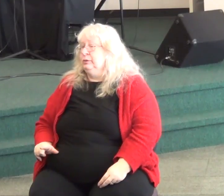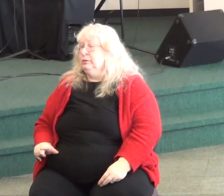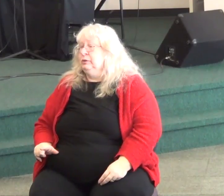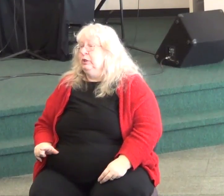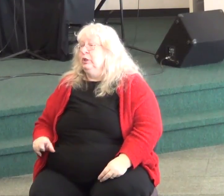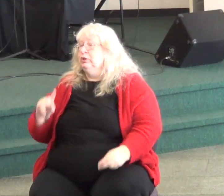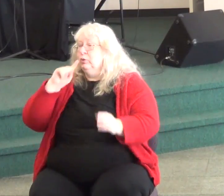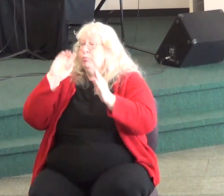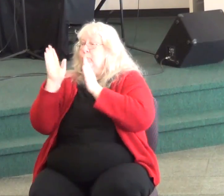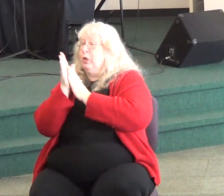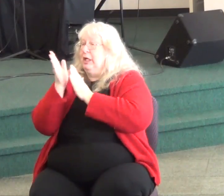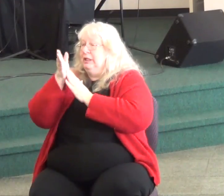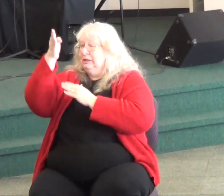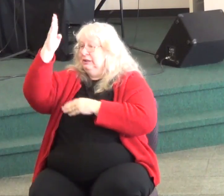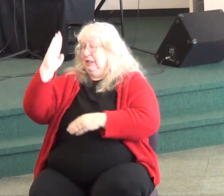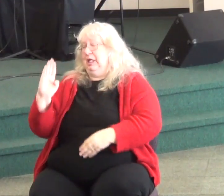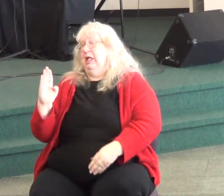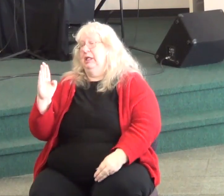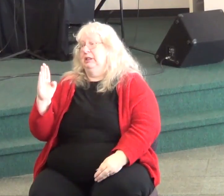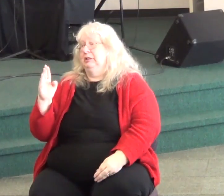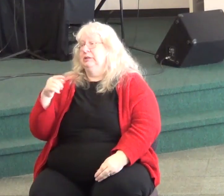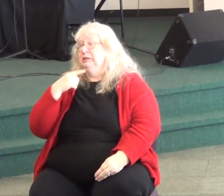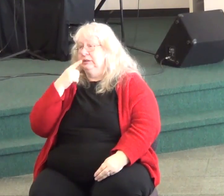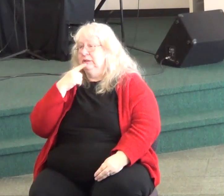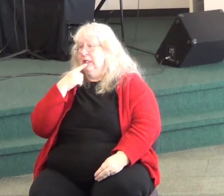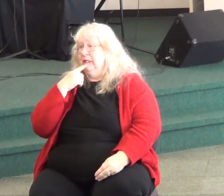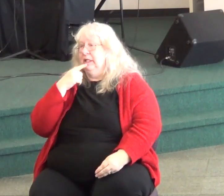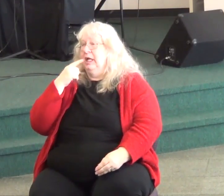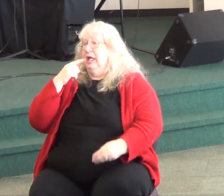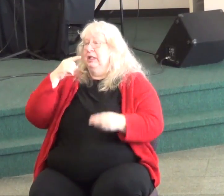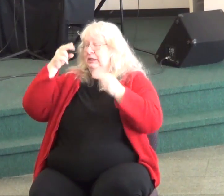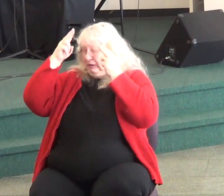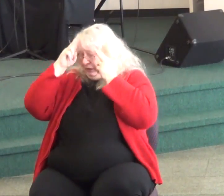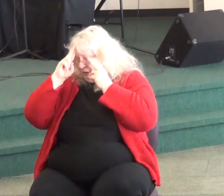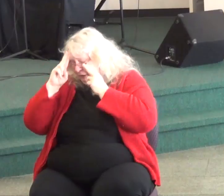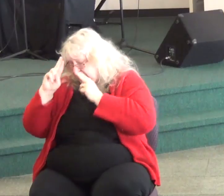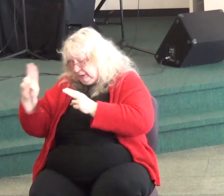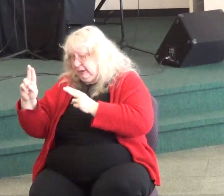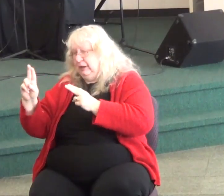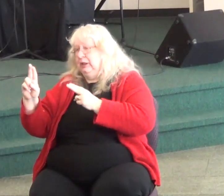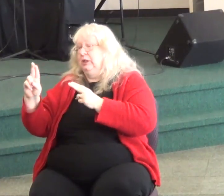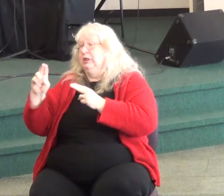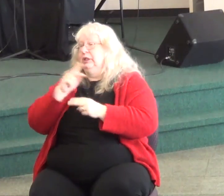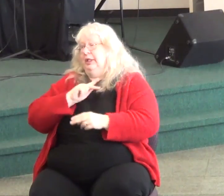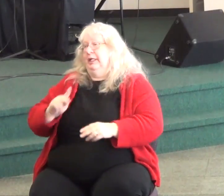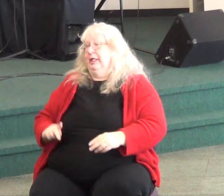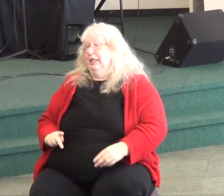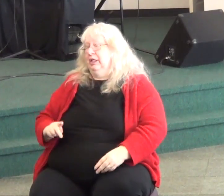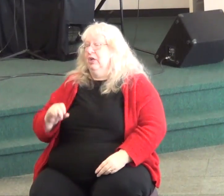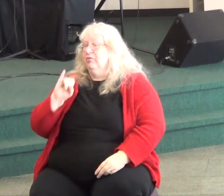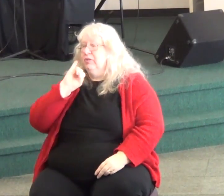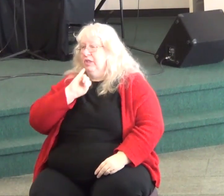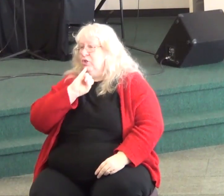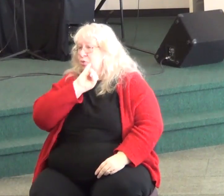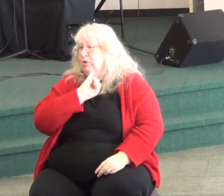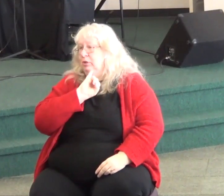praise God, they're saying. And hail to the King of Israel. And you know what? We have something to praise for this